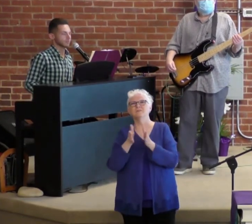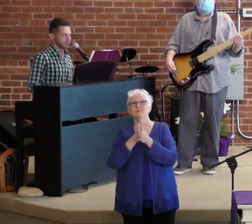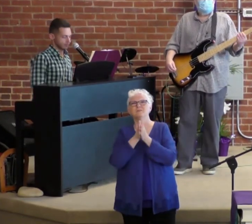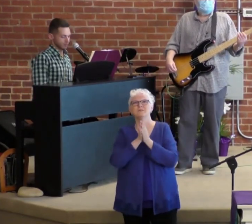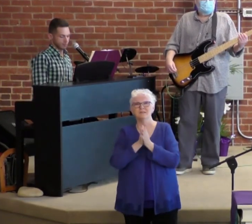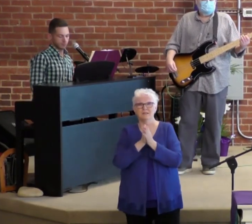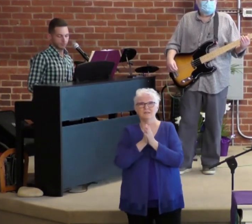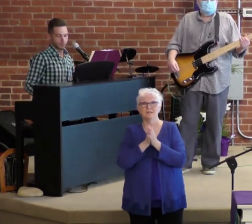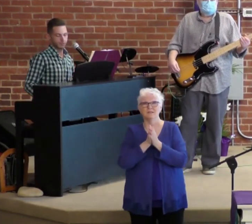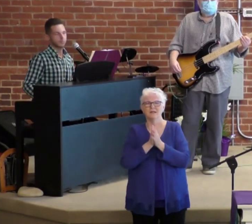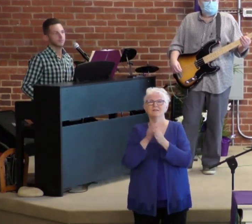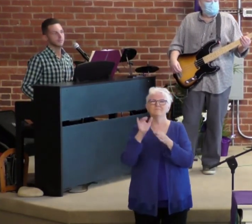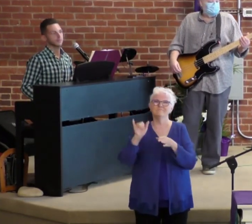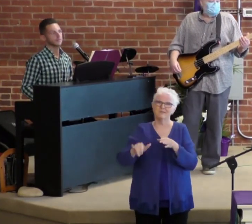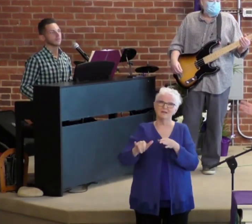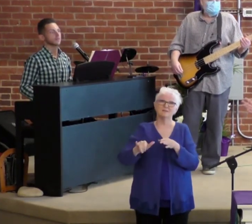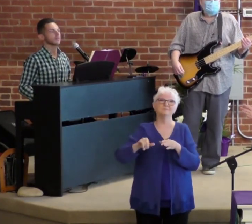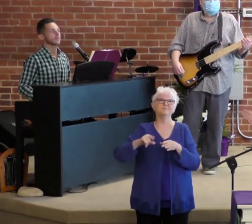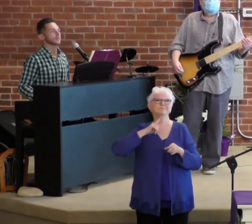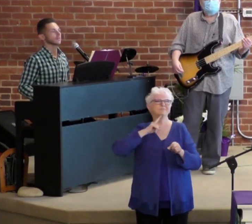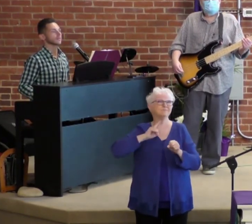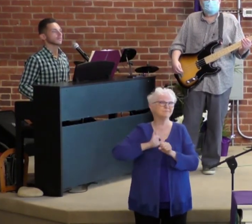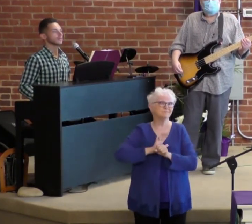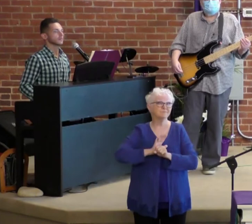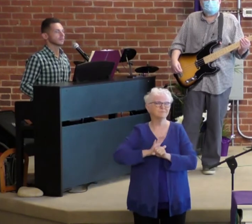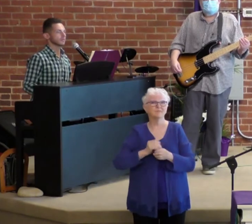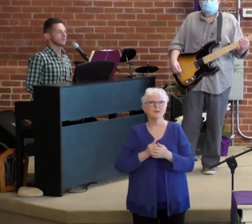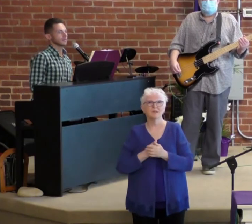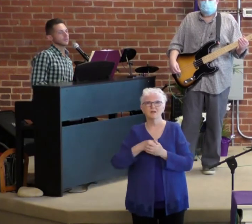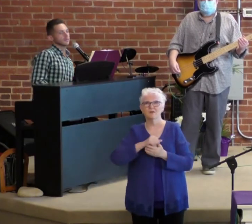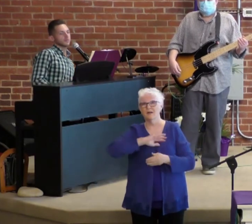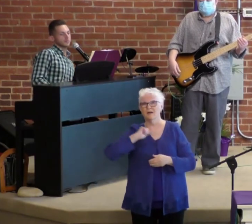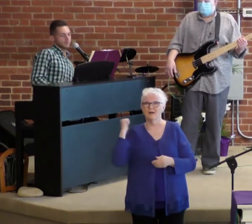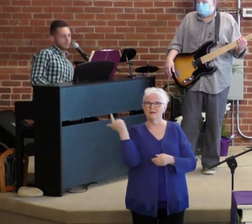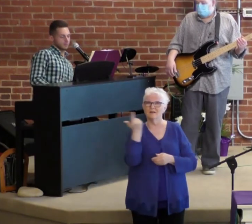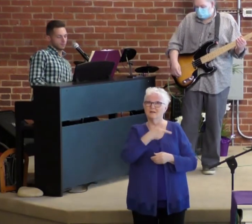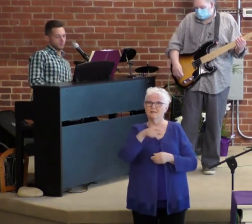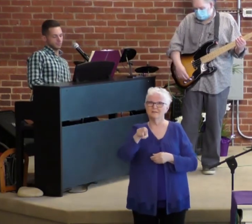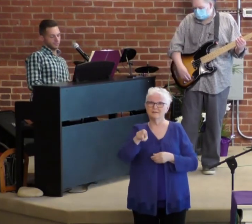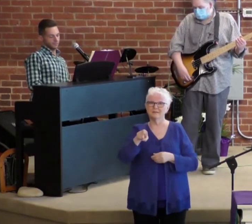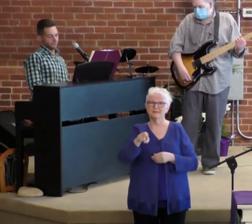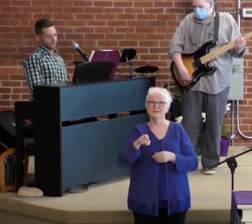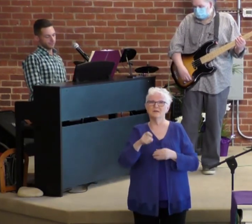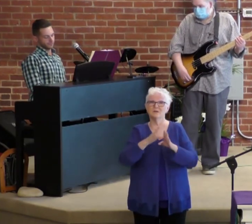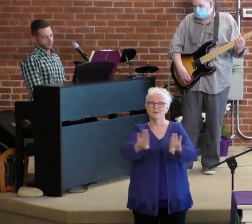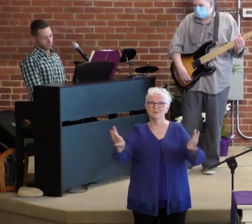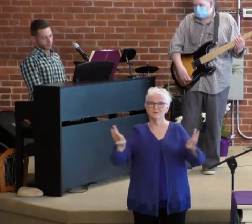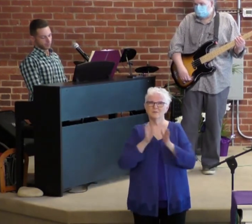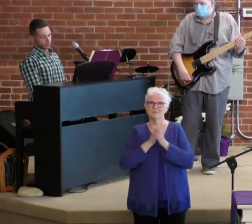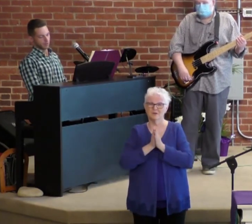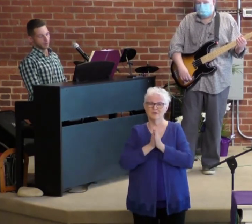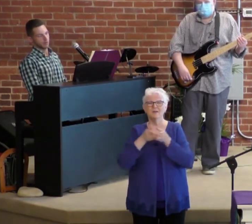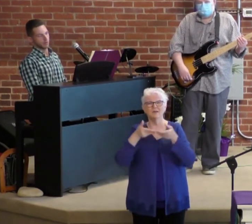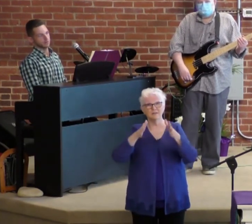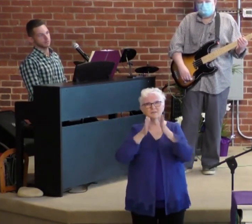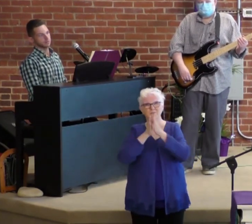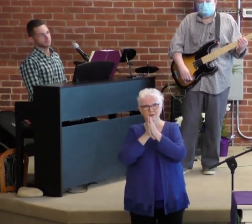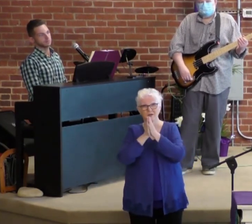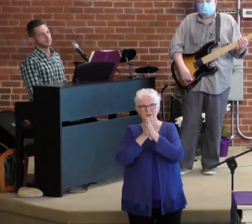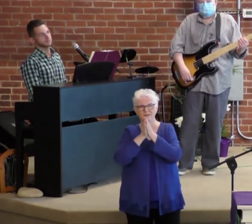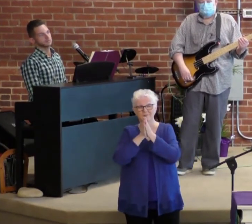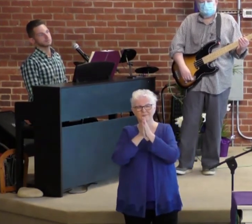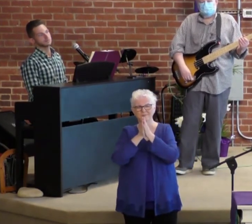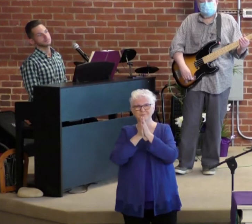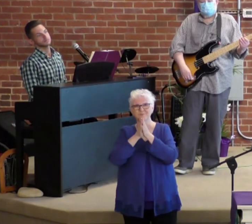affirmation. And I think we all need that wall of prayer around us. So take just a moment. Let's pray together, and then I'm going to ask him